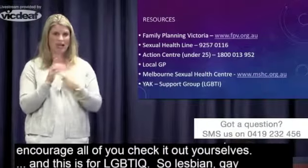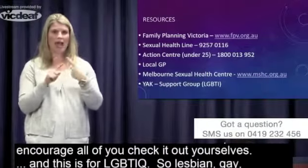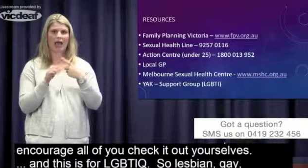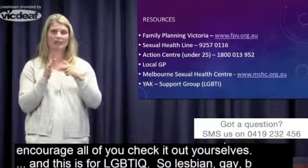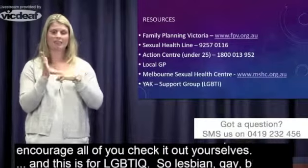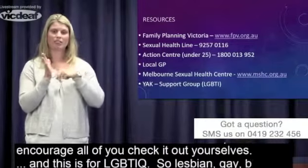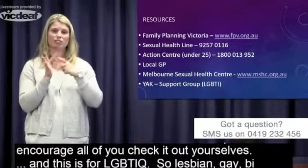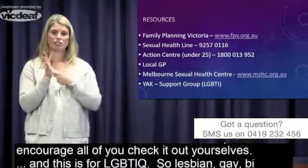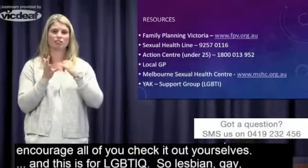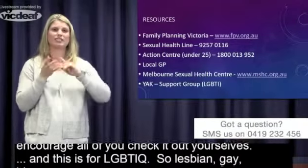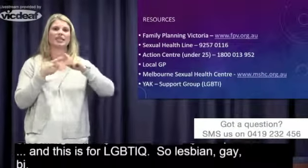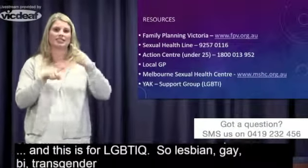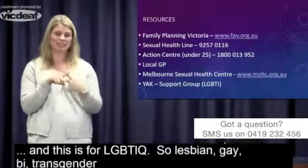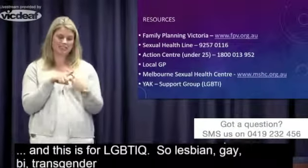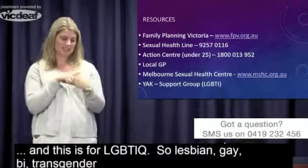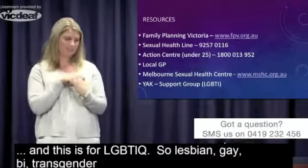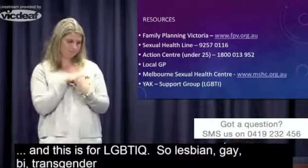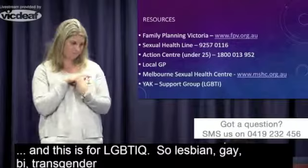transgender and intersex.